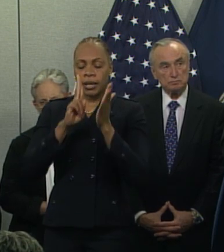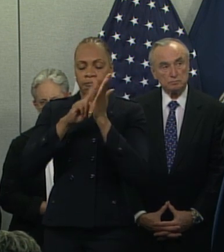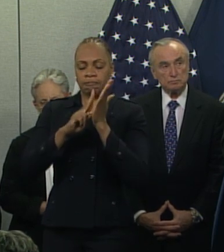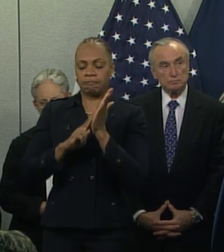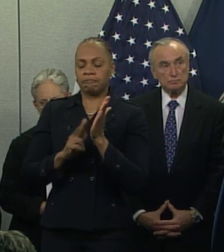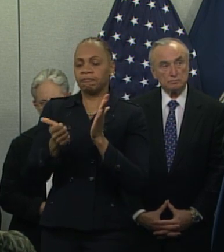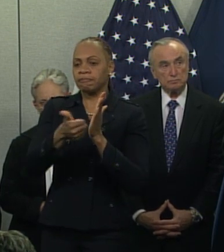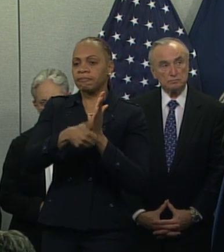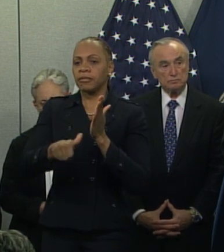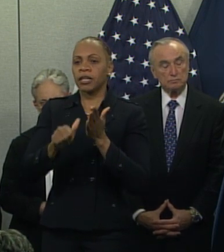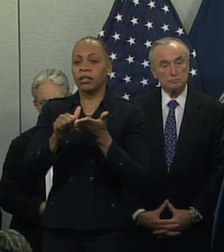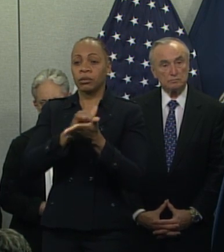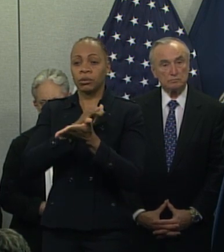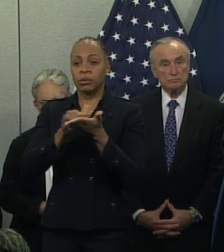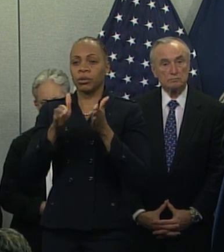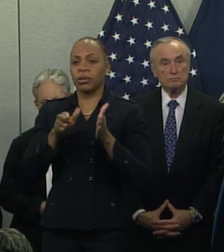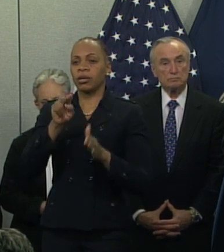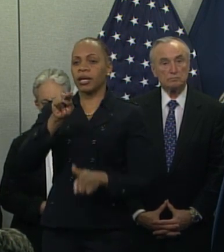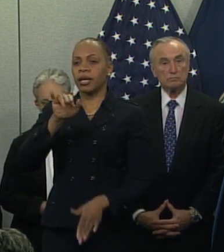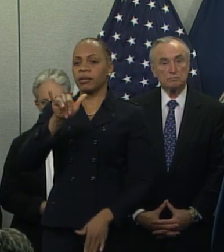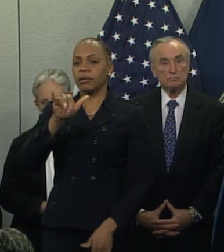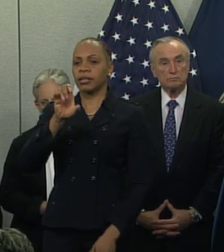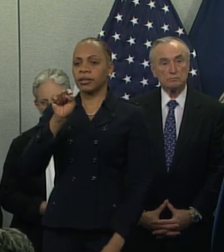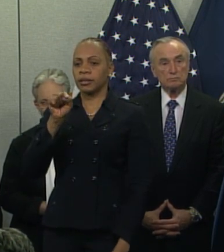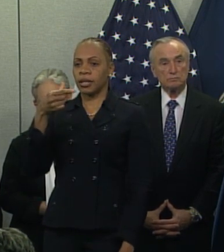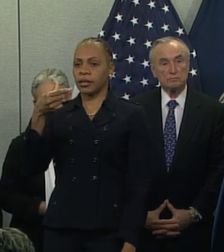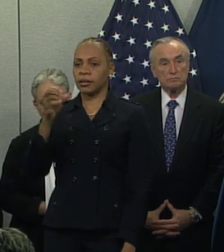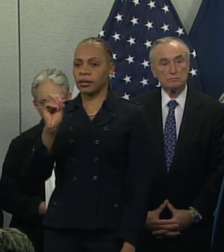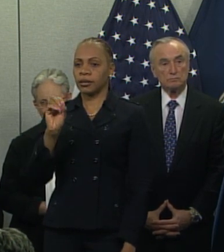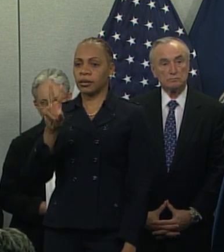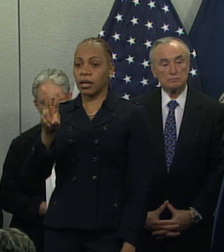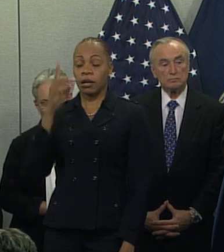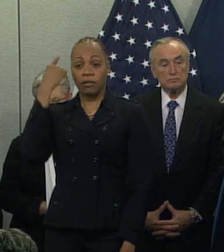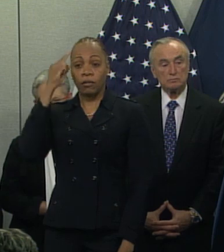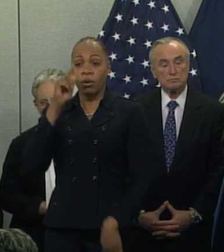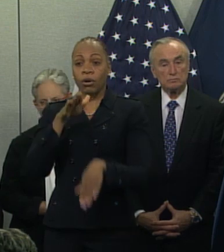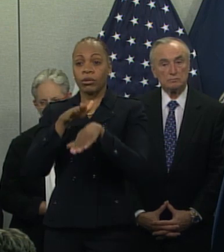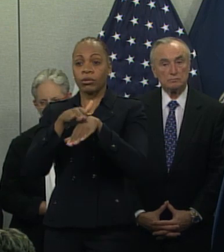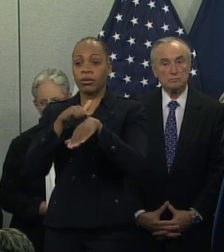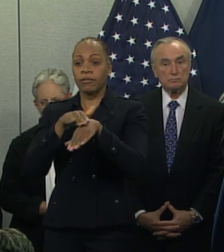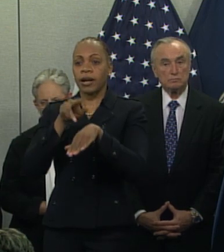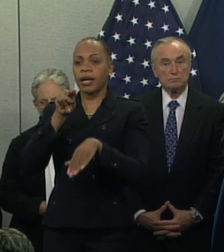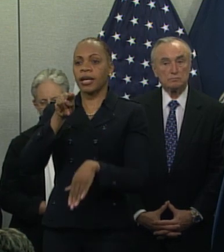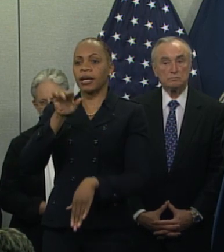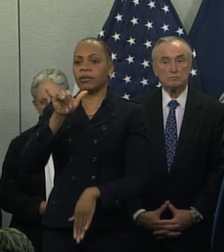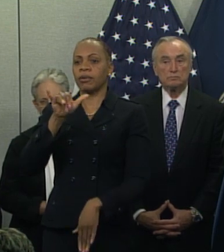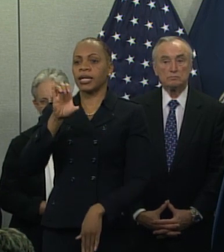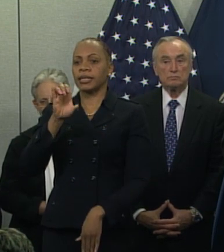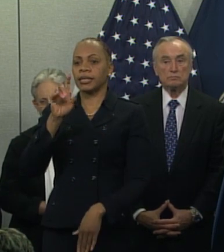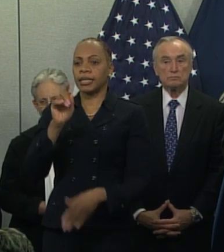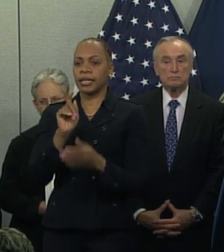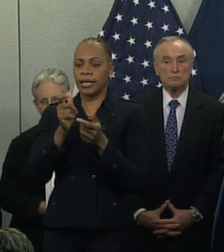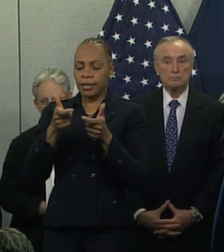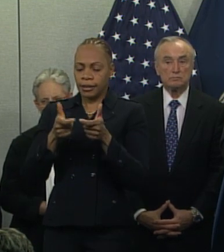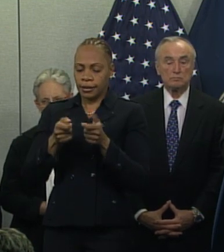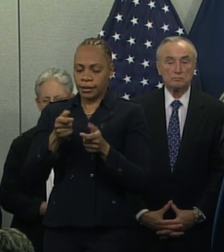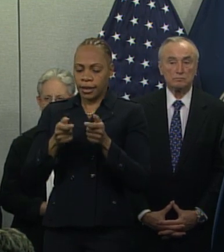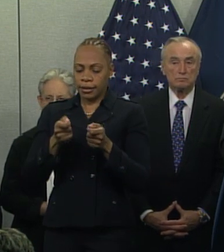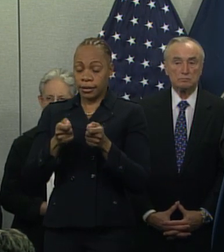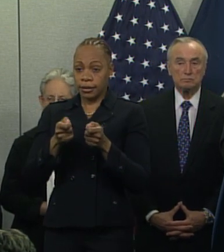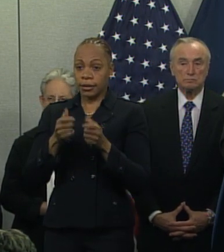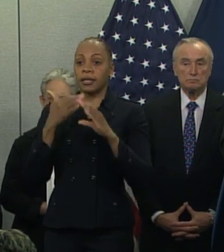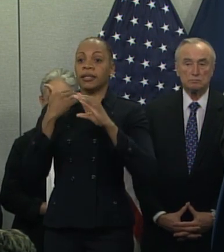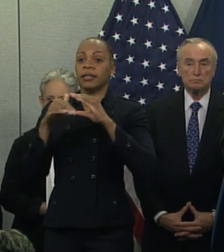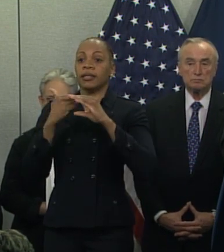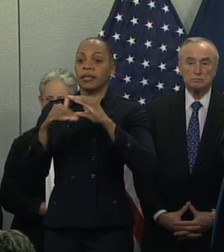New Yorker can sign up on nyc.gov for notify NYC texts and email alerts. You can